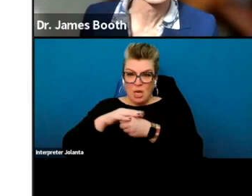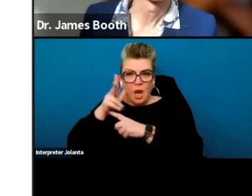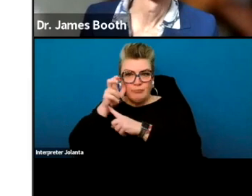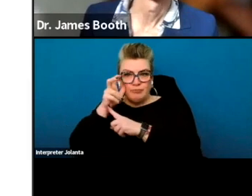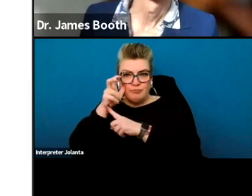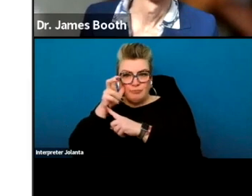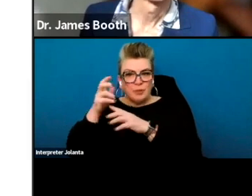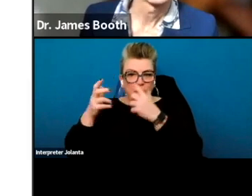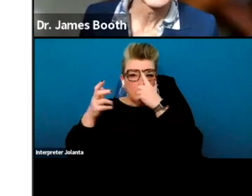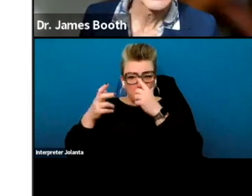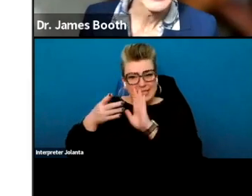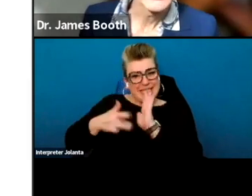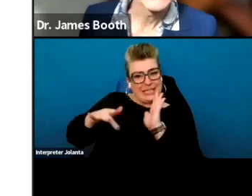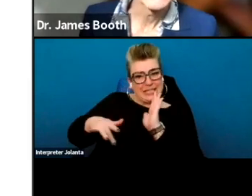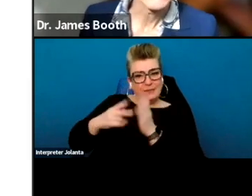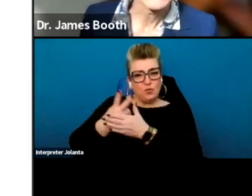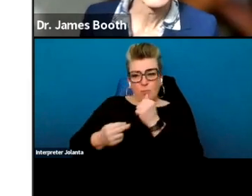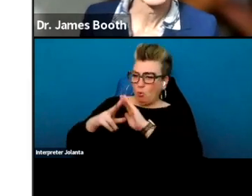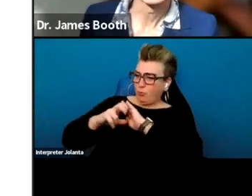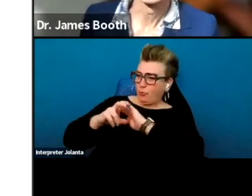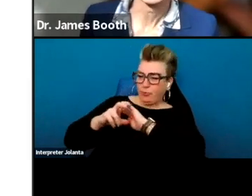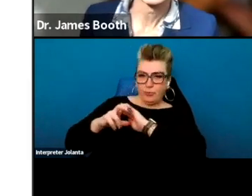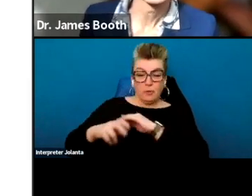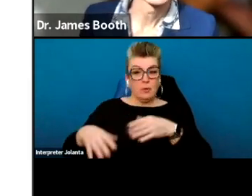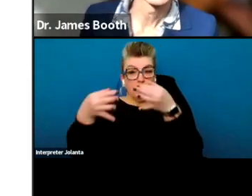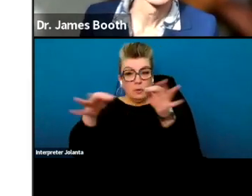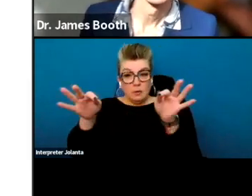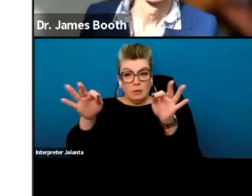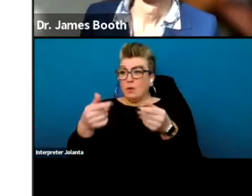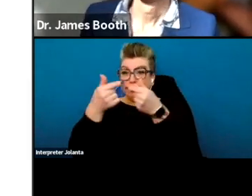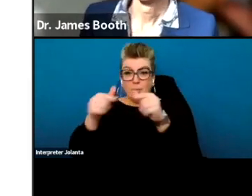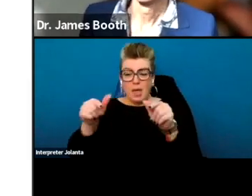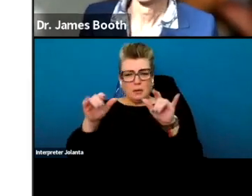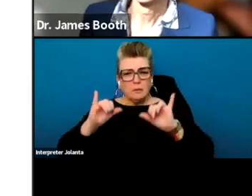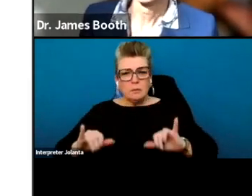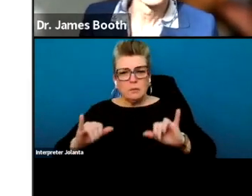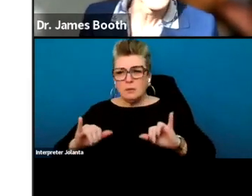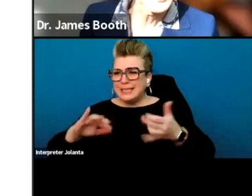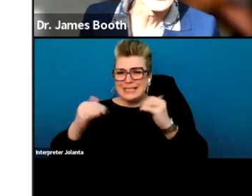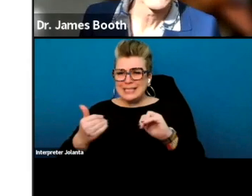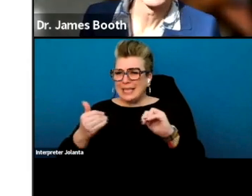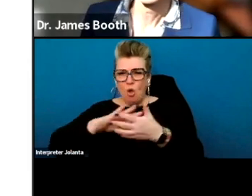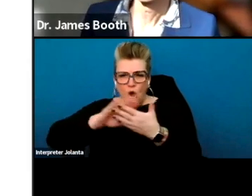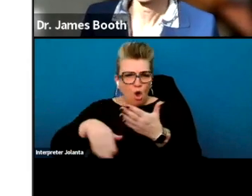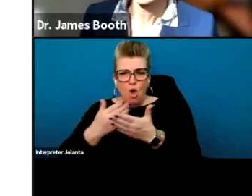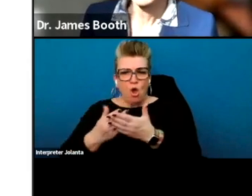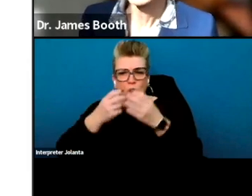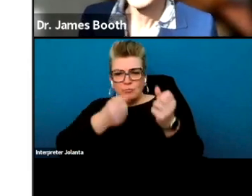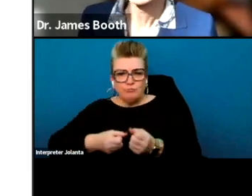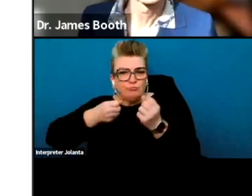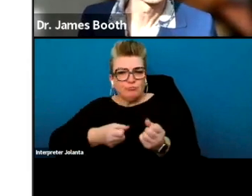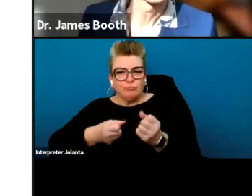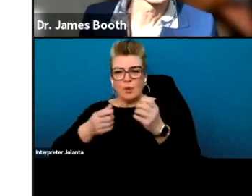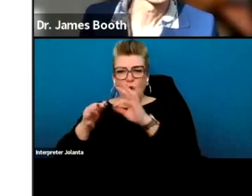the grammatical and the strongly congruent, right, are more highly correlated than the